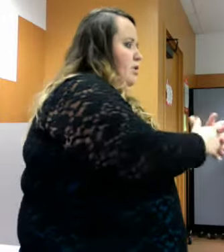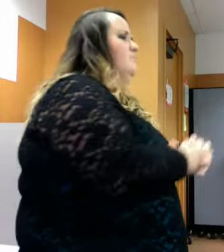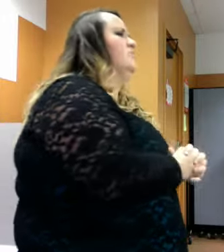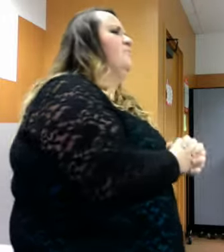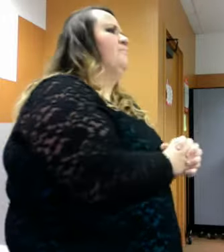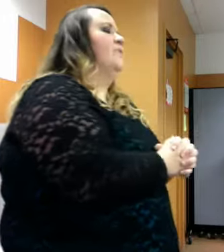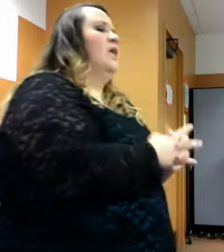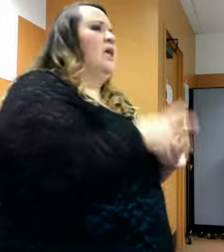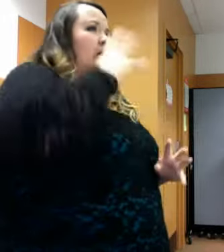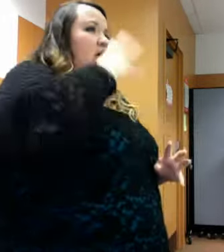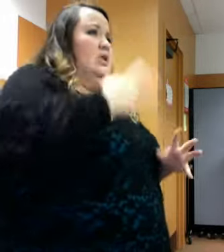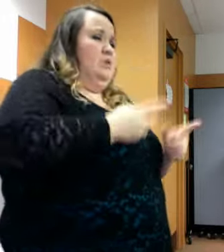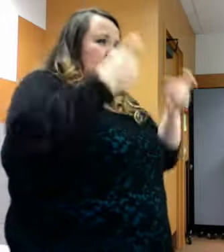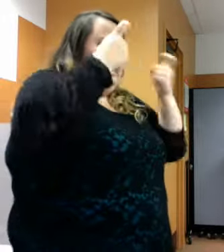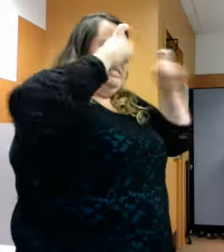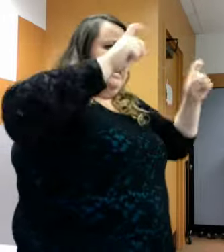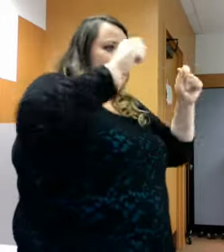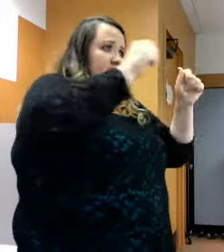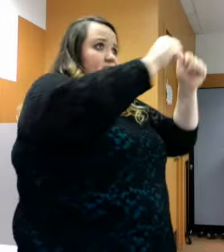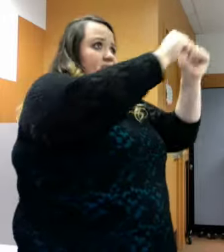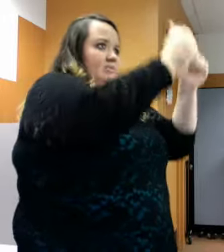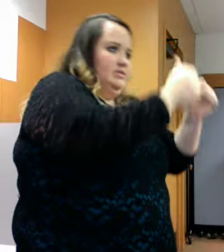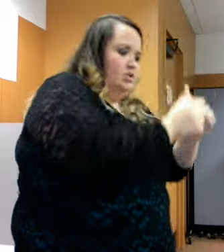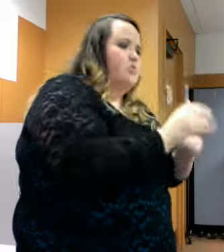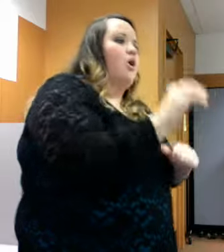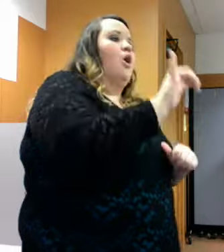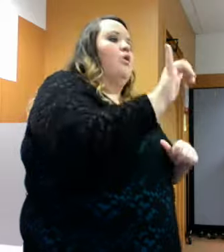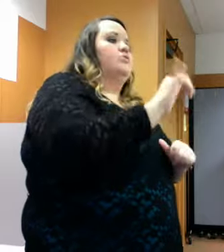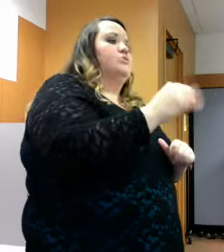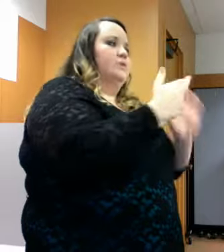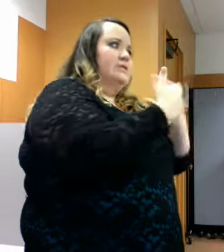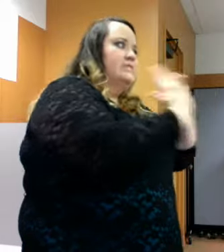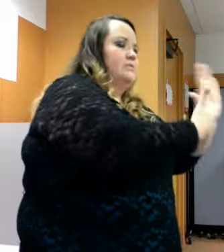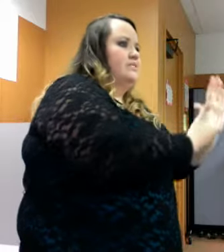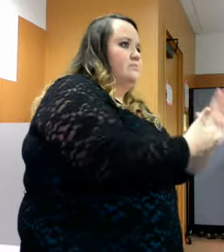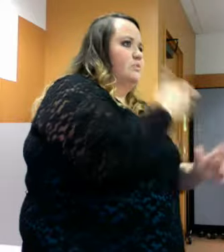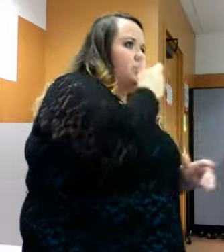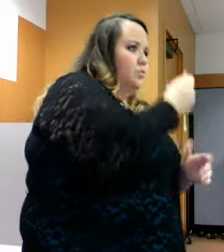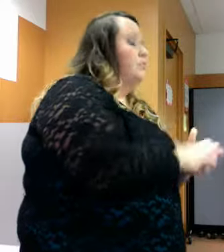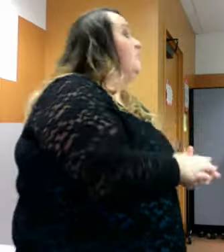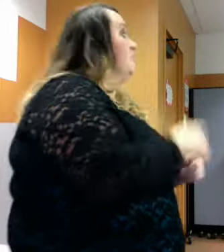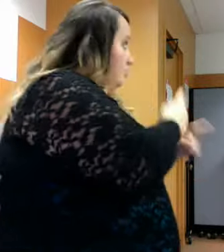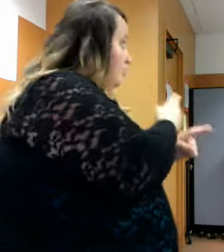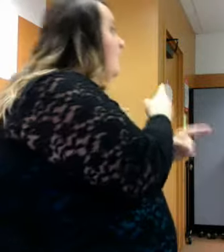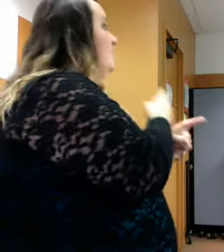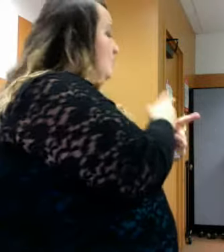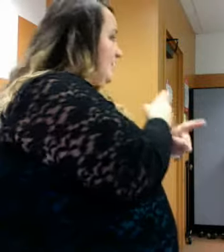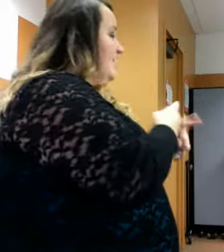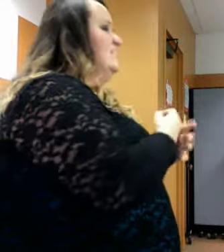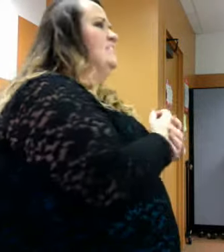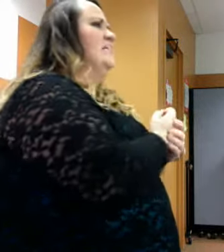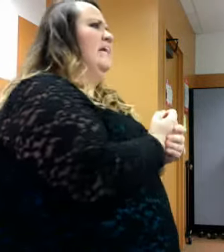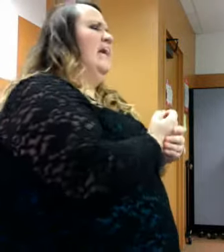is the symbolism. The symbolism is cool. And it seems like almost every little nook and cranny has some sort of